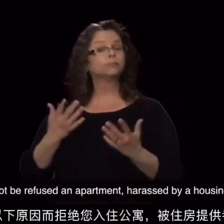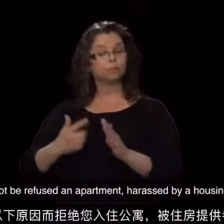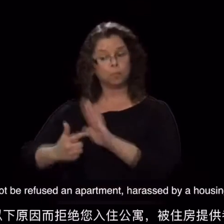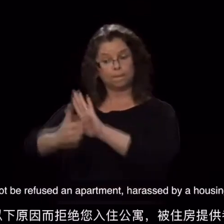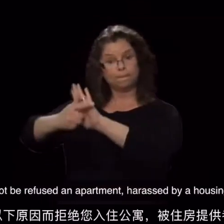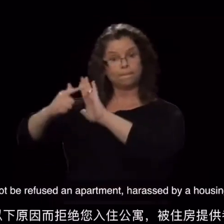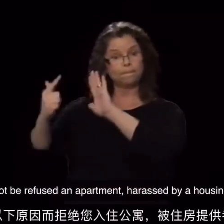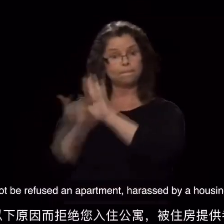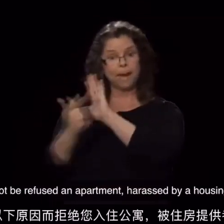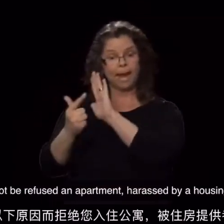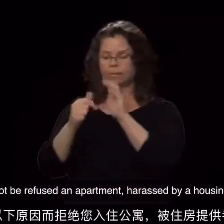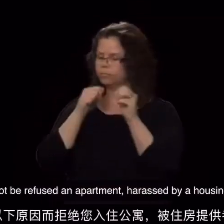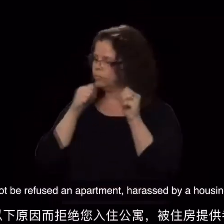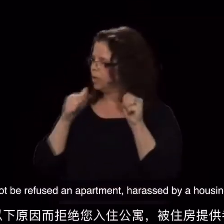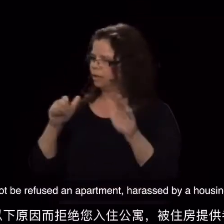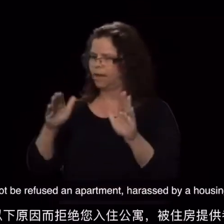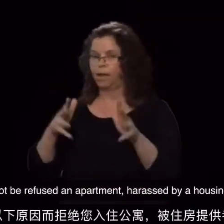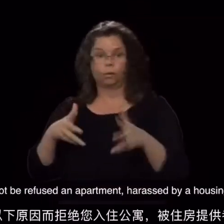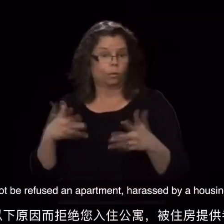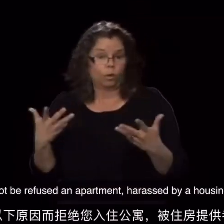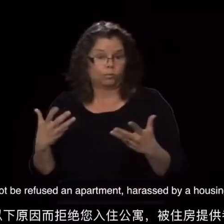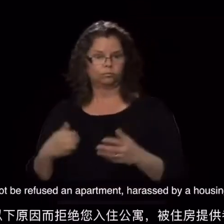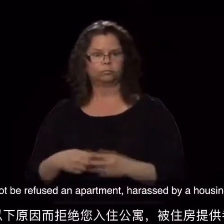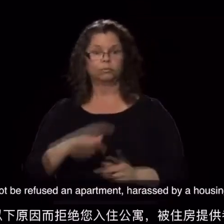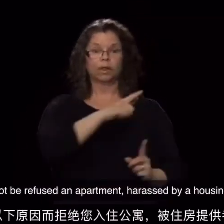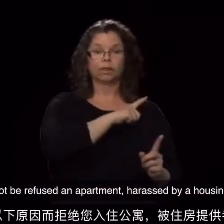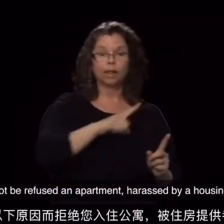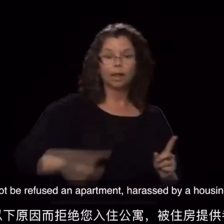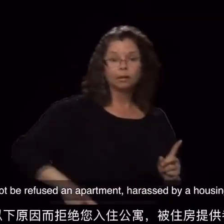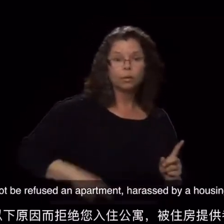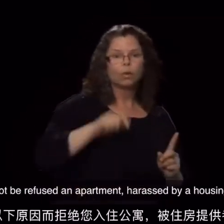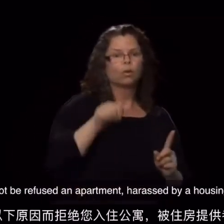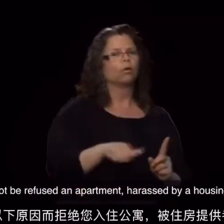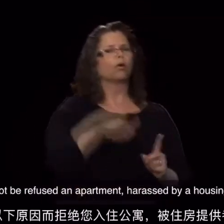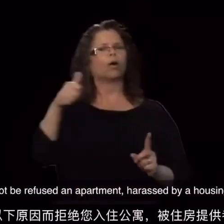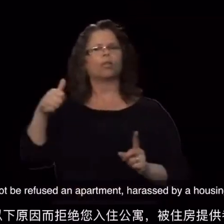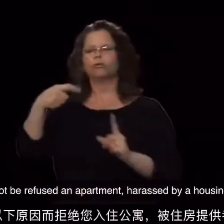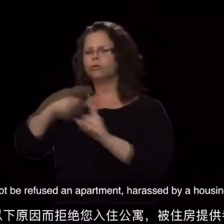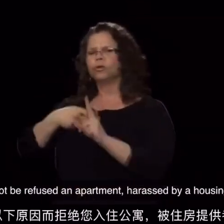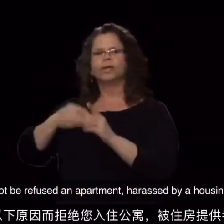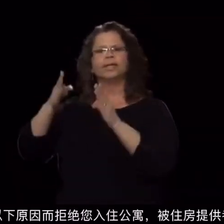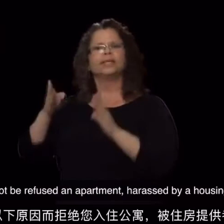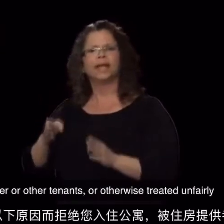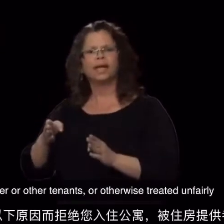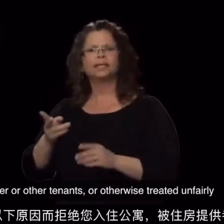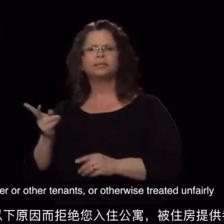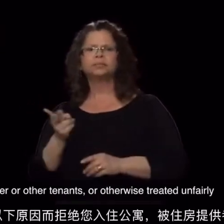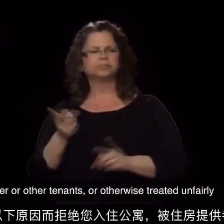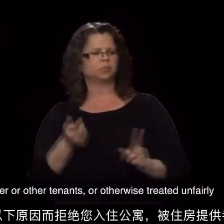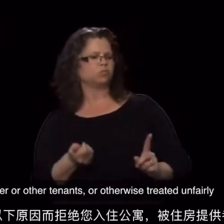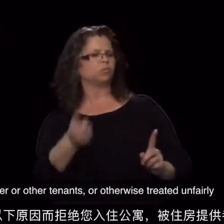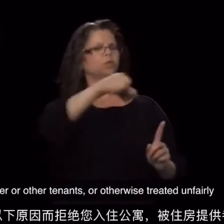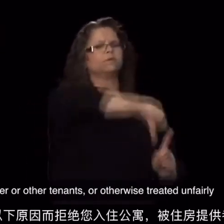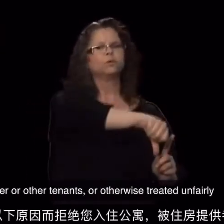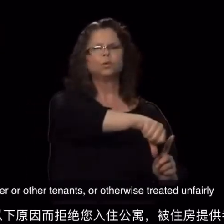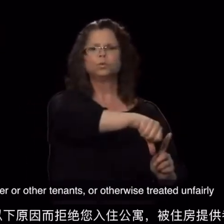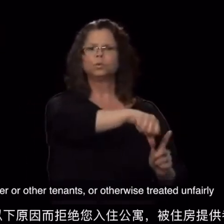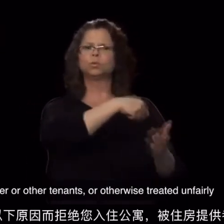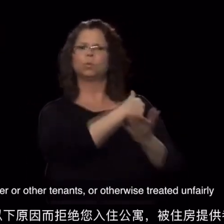You cannot be refused an apartment, harassed by a housing provider or other tenants,